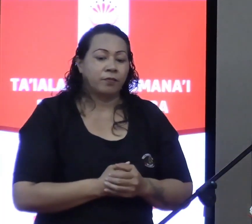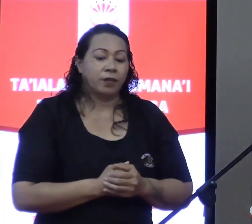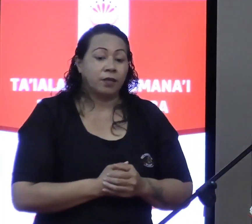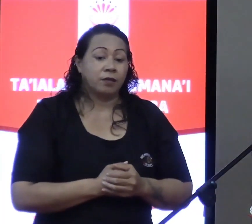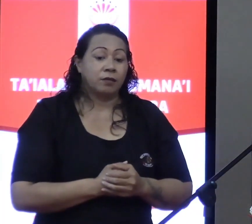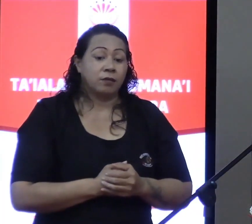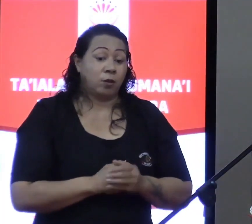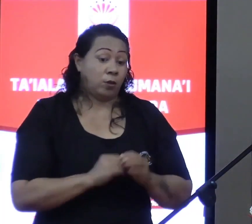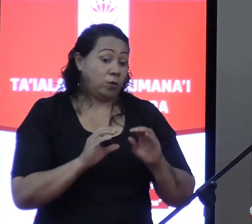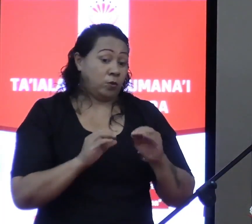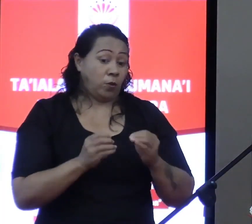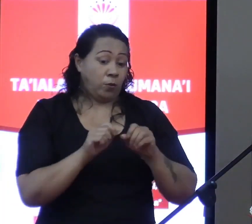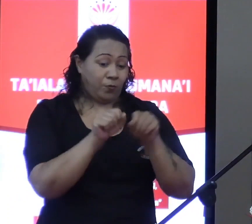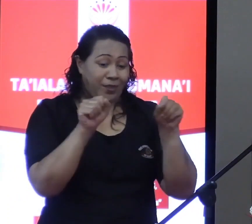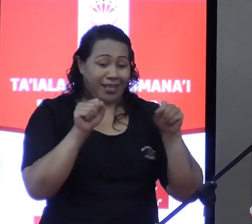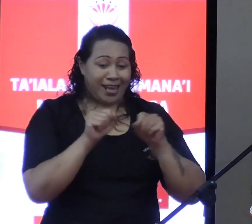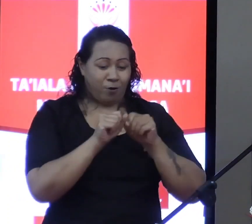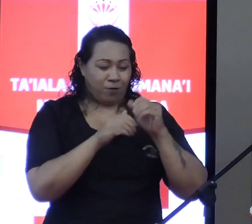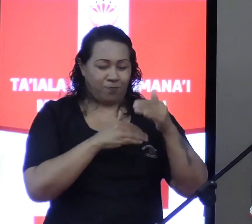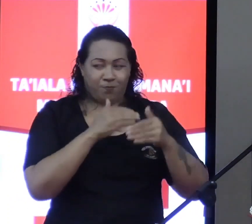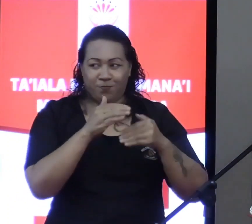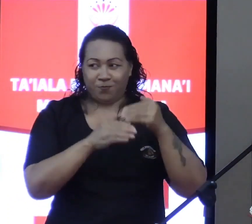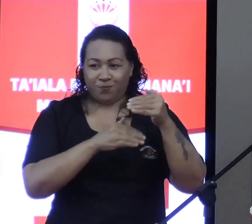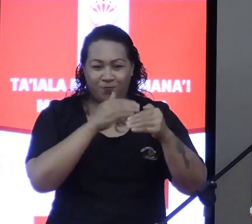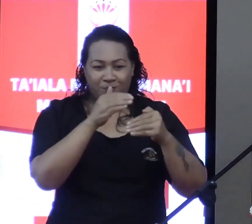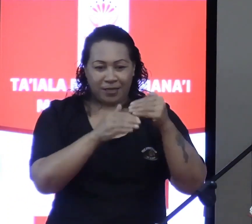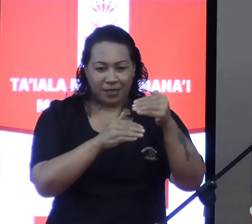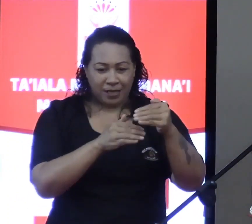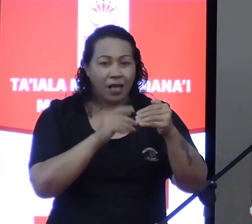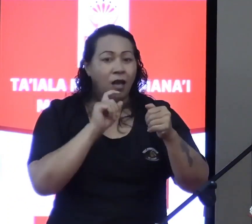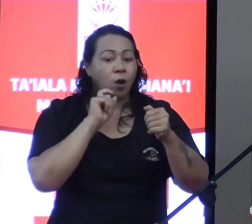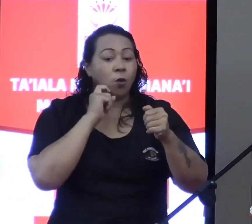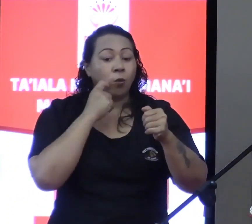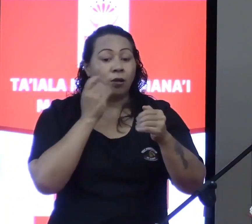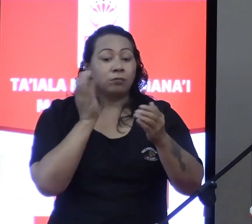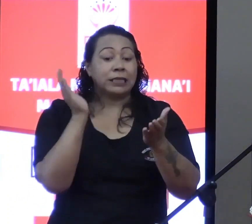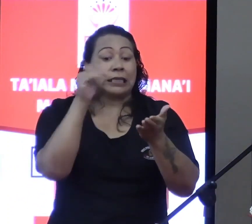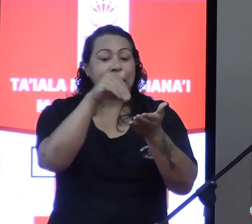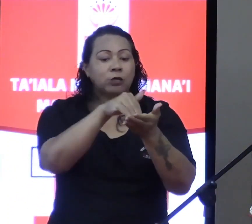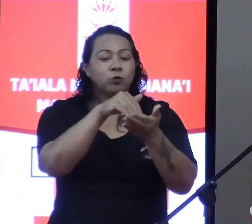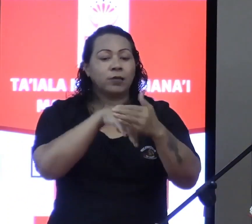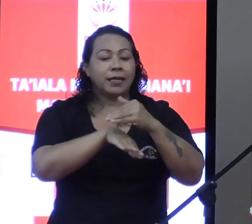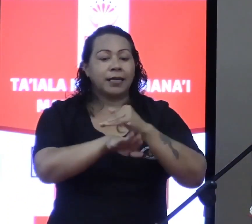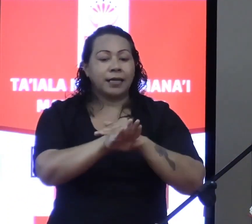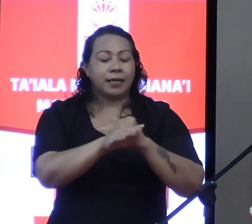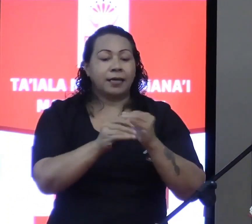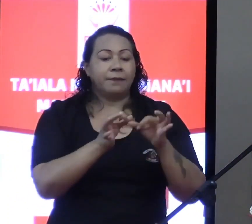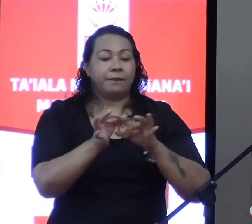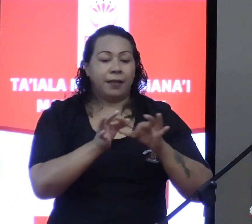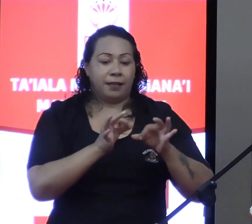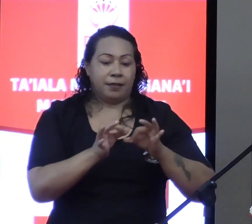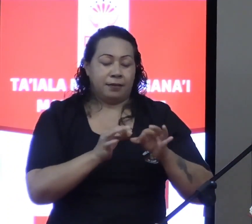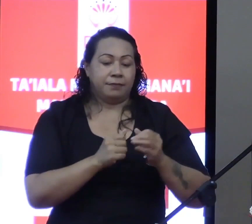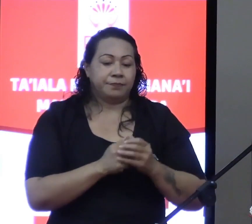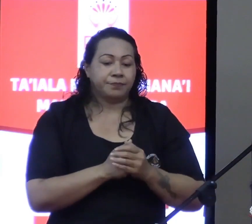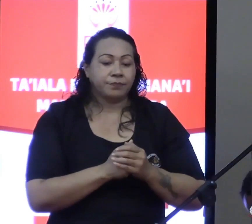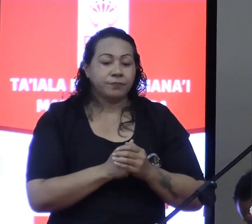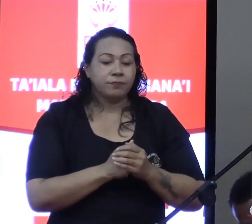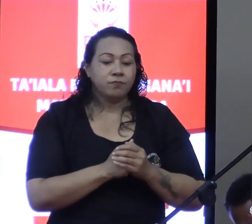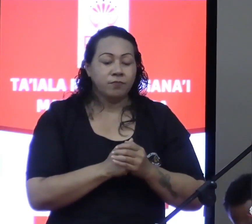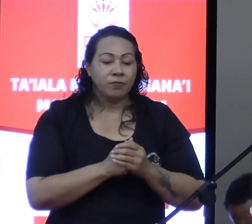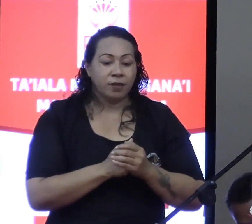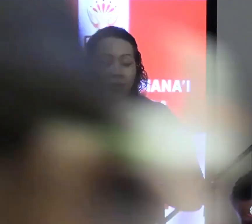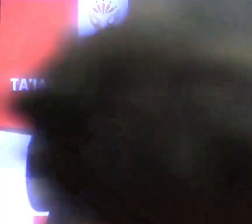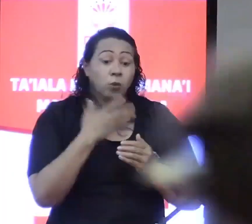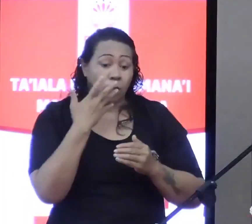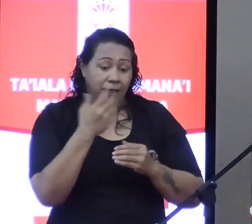Our journey towards the achievement of the outcomes stipulated in this plan, we will without doubt be met